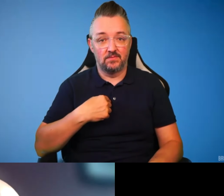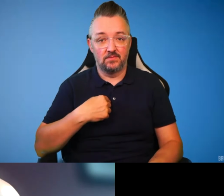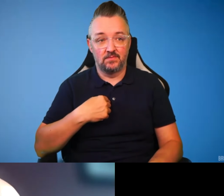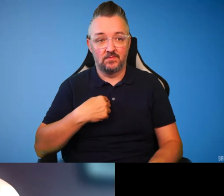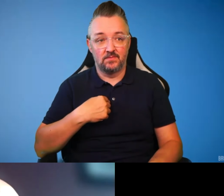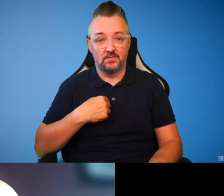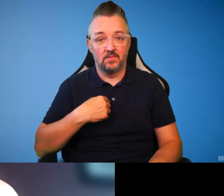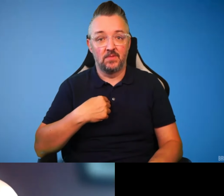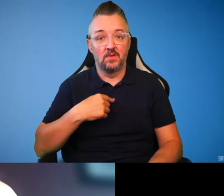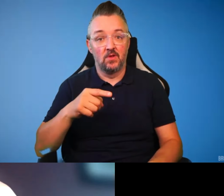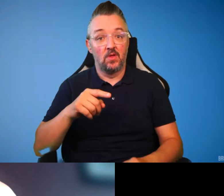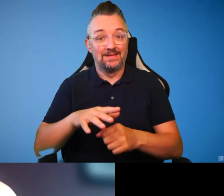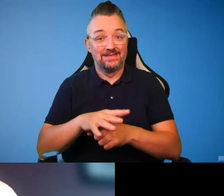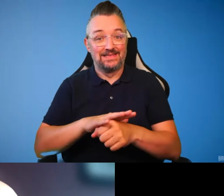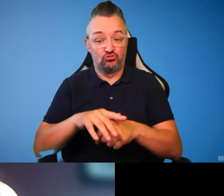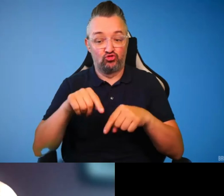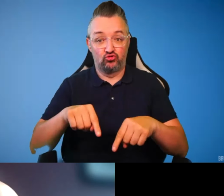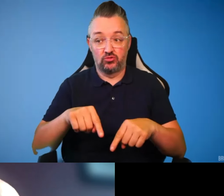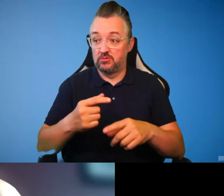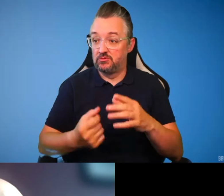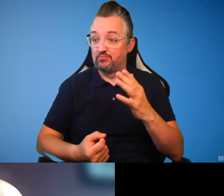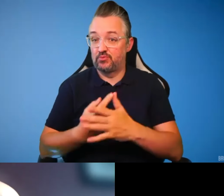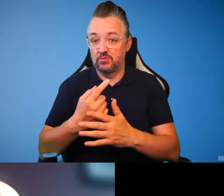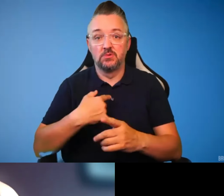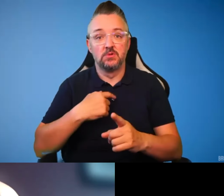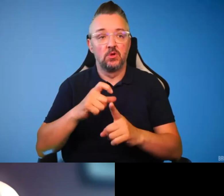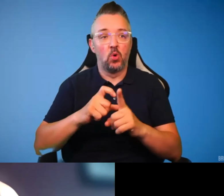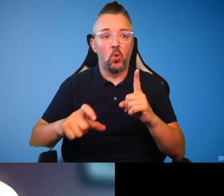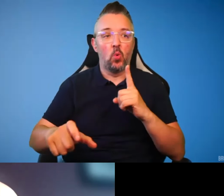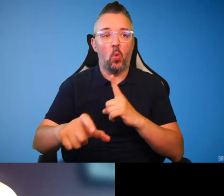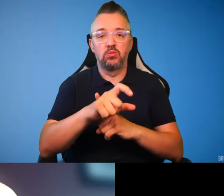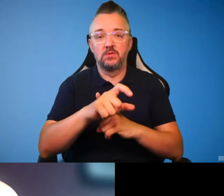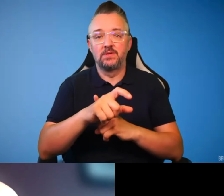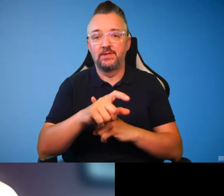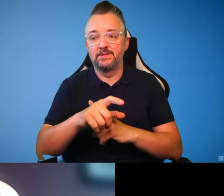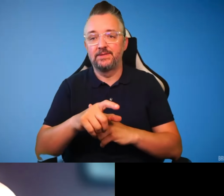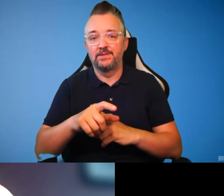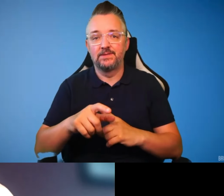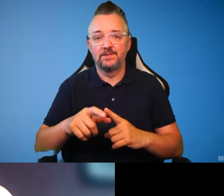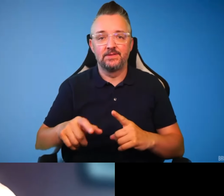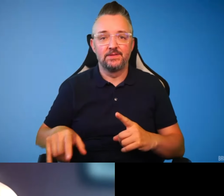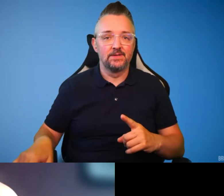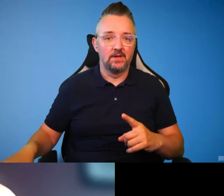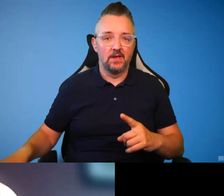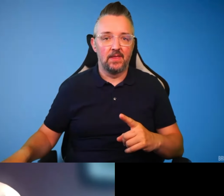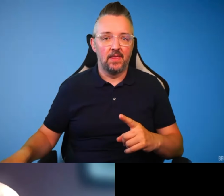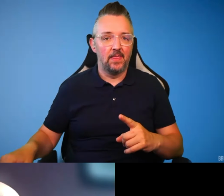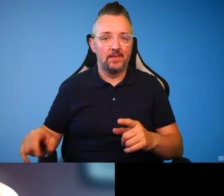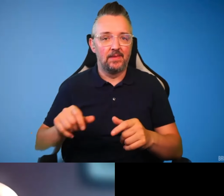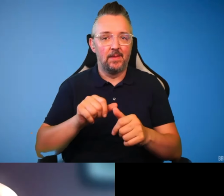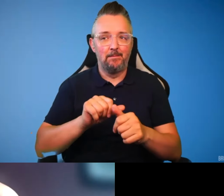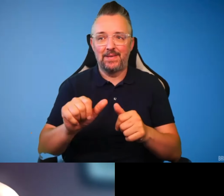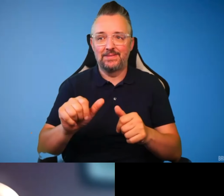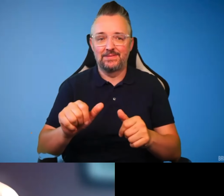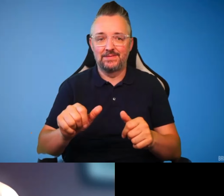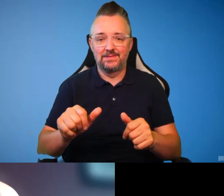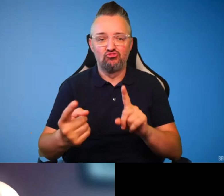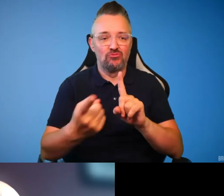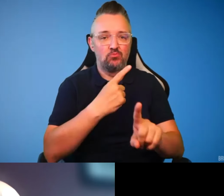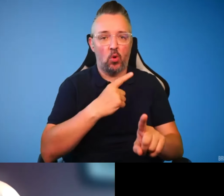when situations like this arise, our communities, I think, are often the best response. They bring out the best in us as a